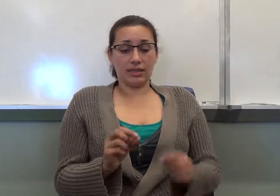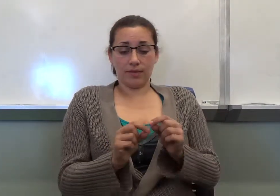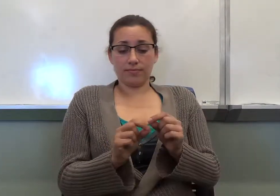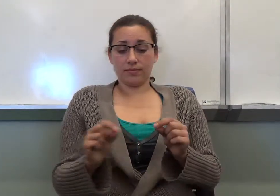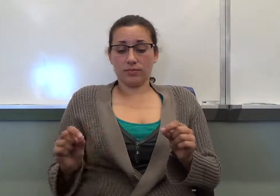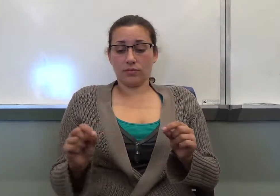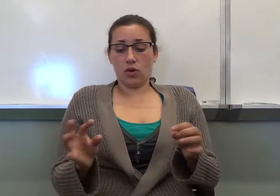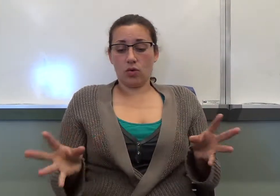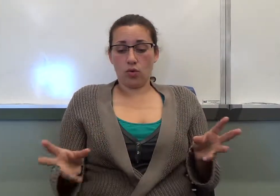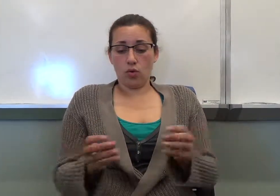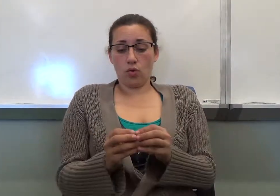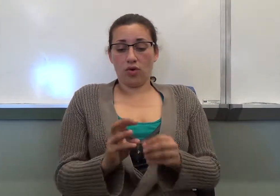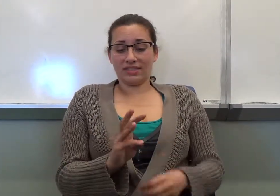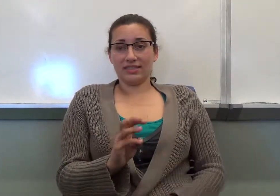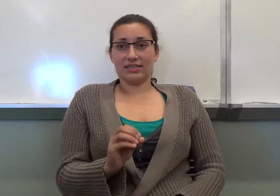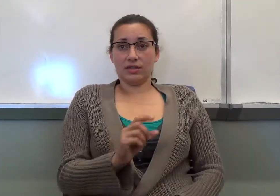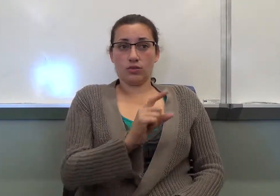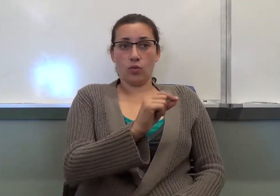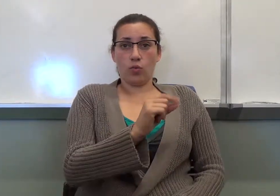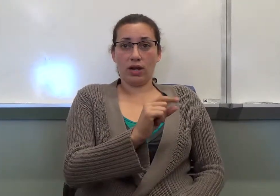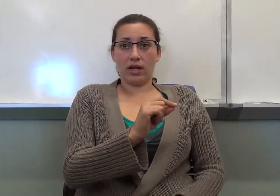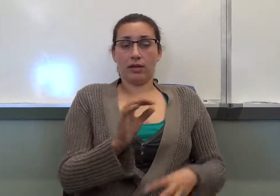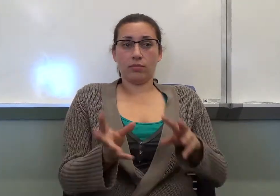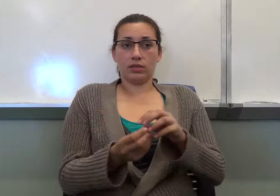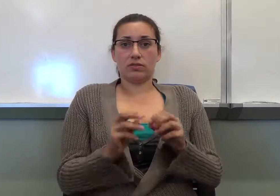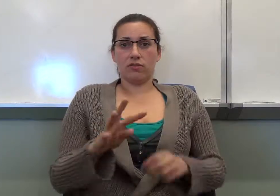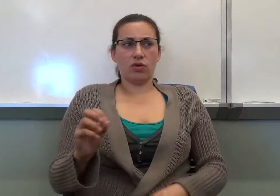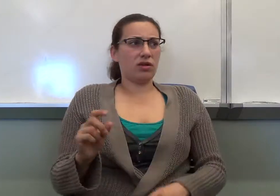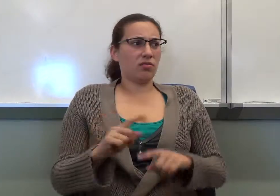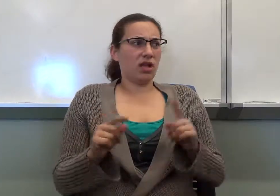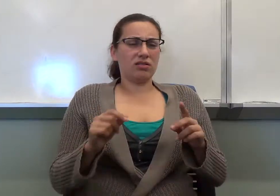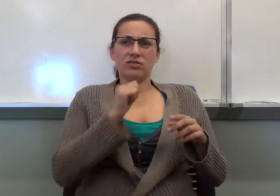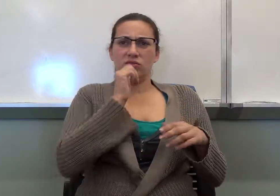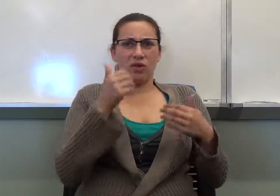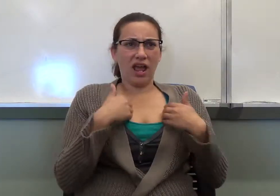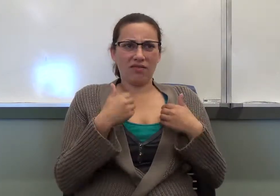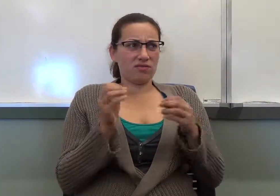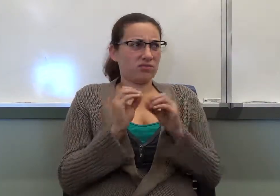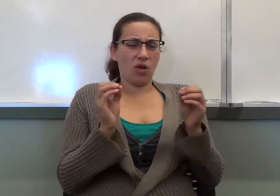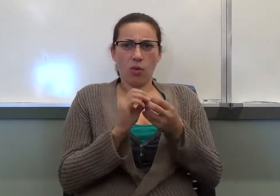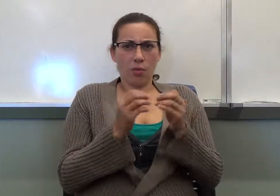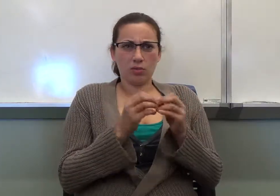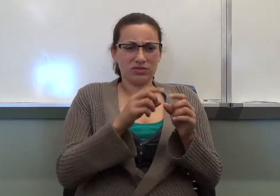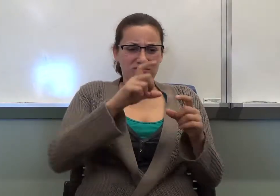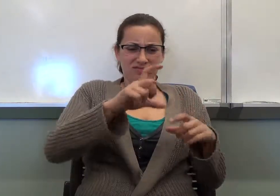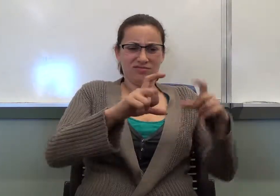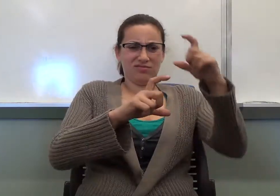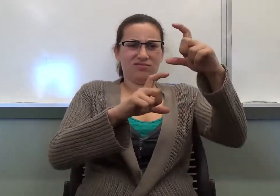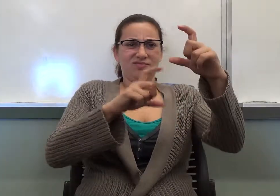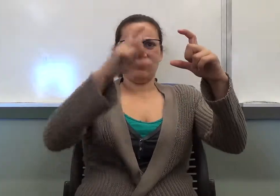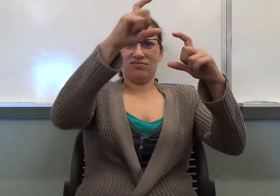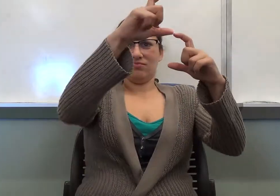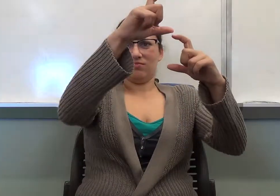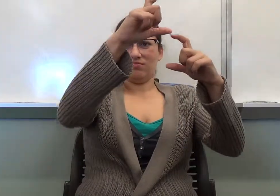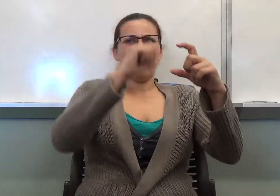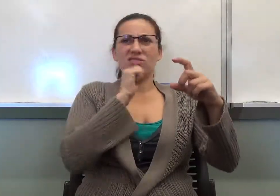got the 20 plus the 40. You don't have any measurement. You don't have any additional measurement. I needed one of those small. You want